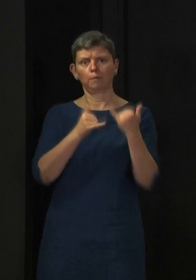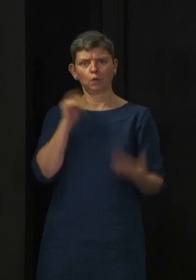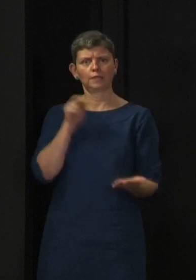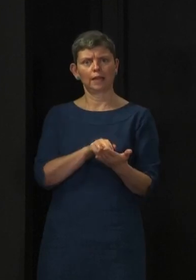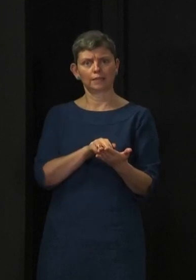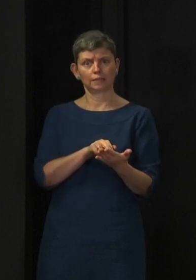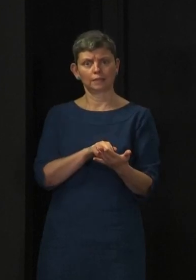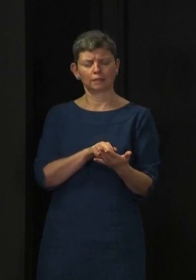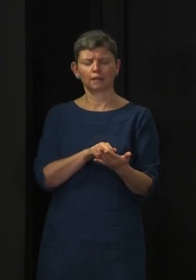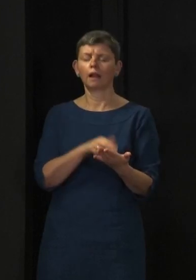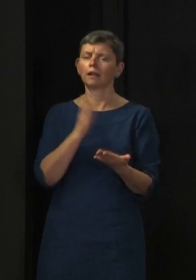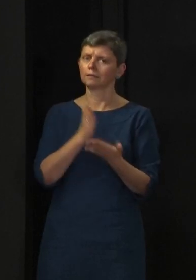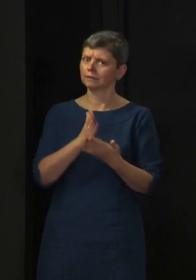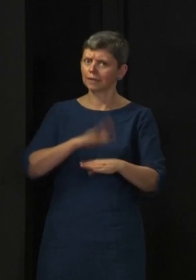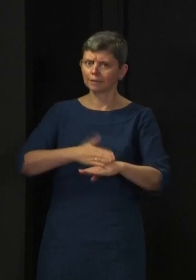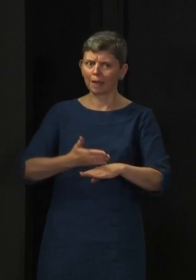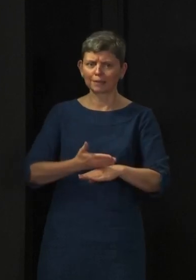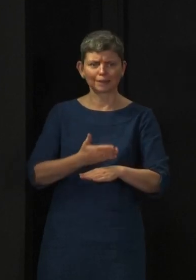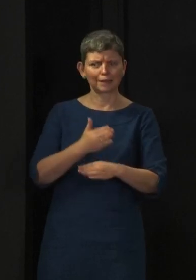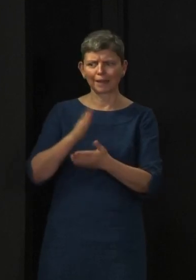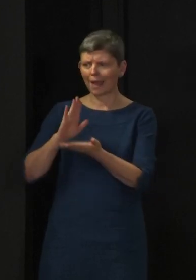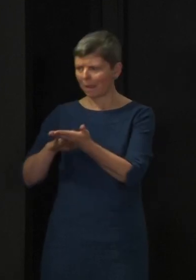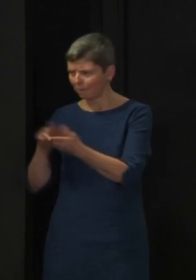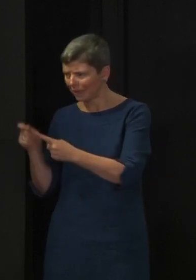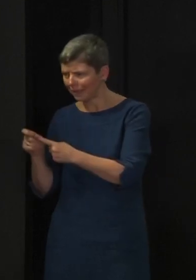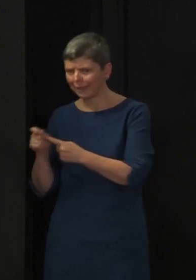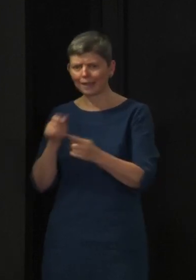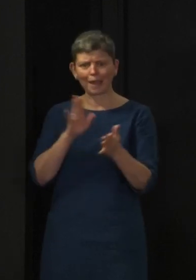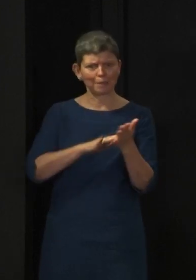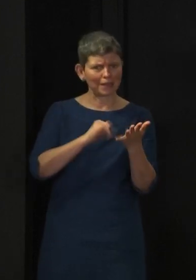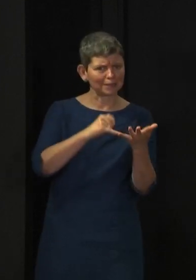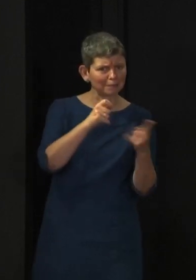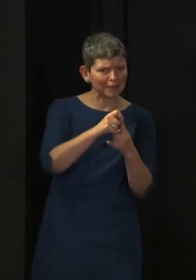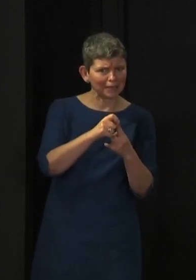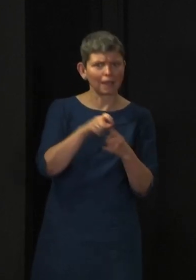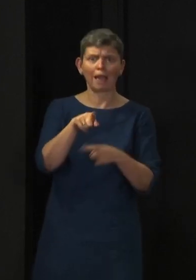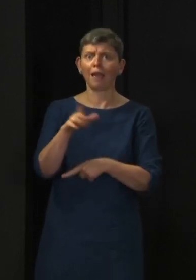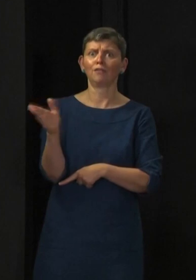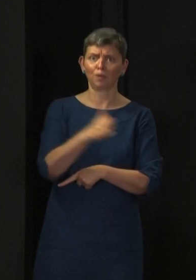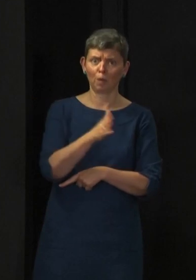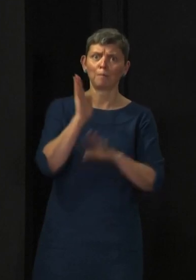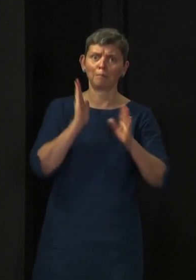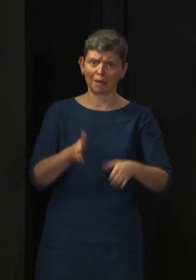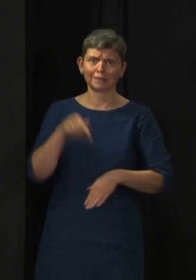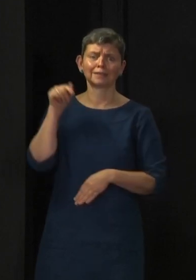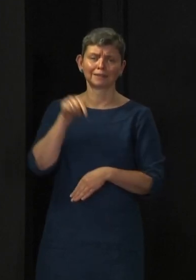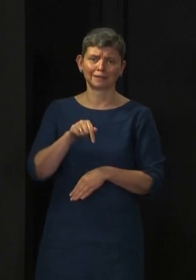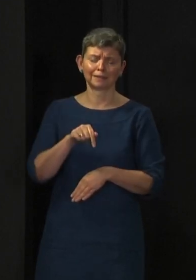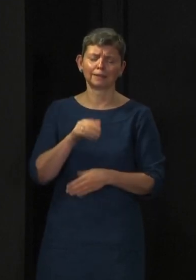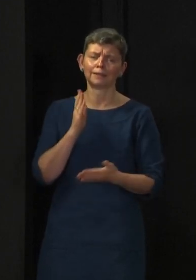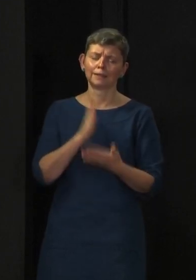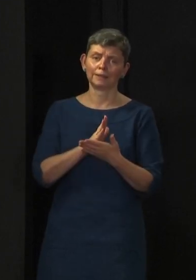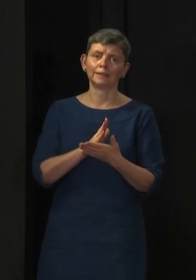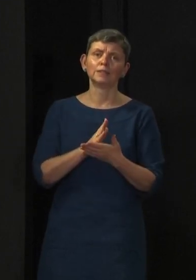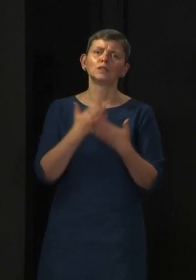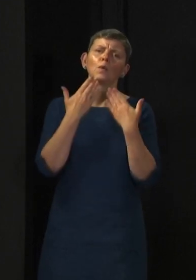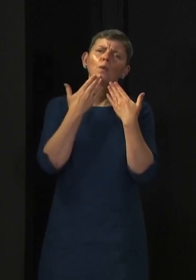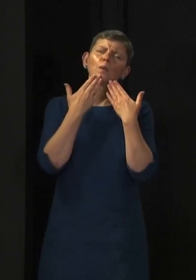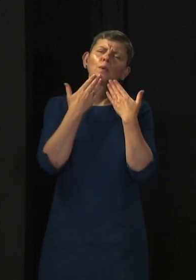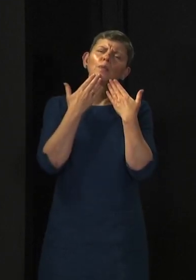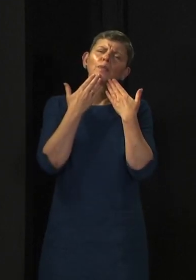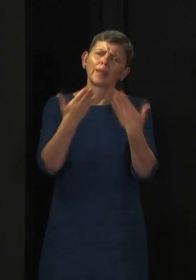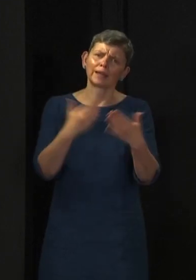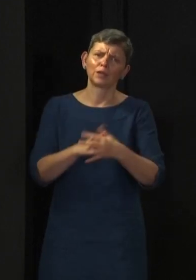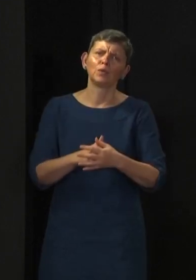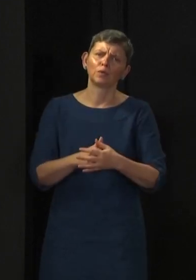MPs, MSPs, everybody in the country. That is really, really important. And I'm so hugely grateful to all of you for